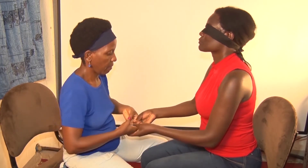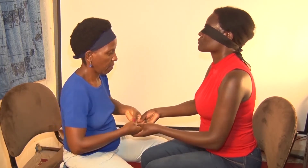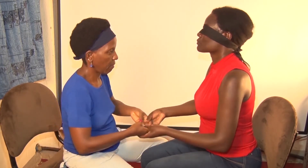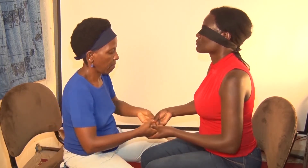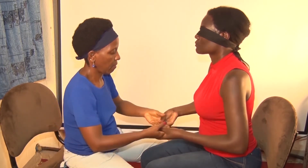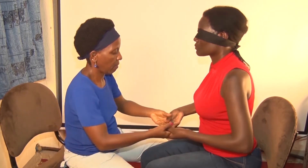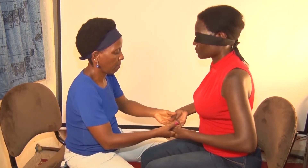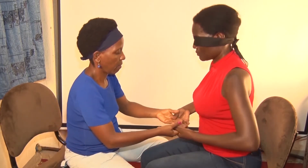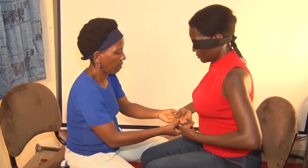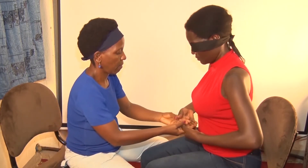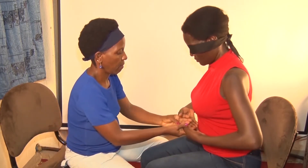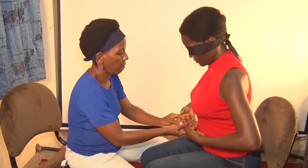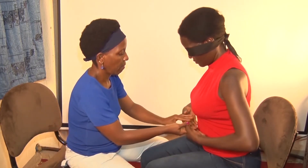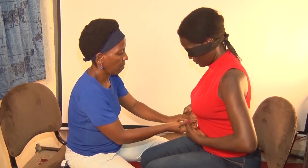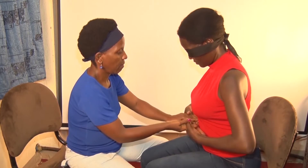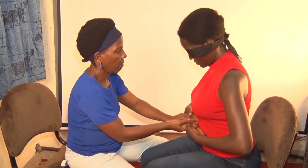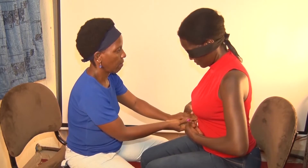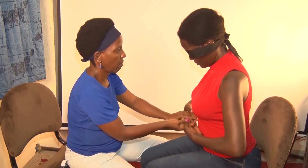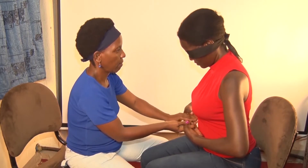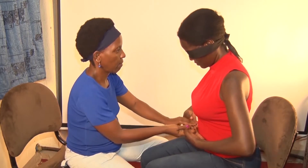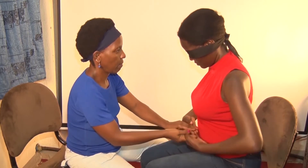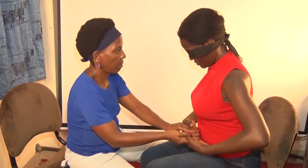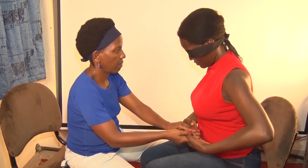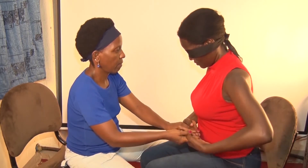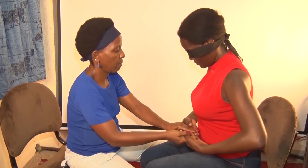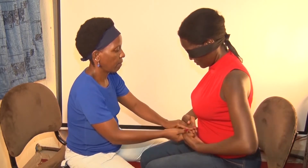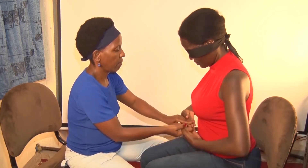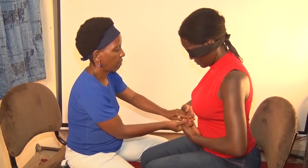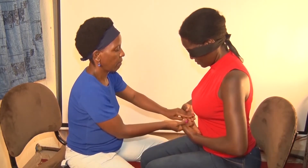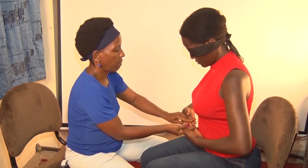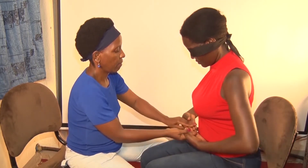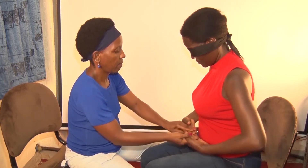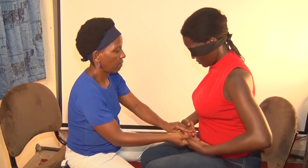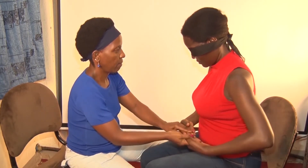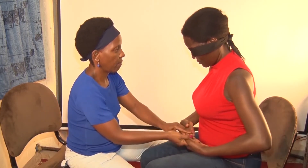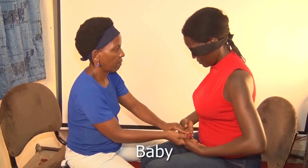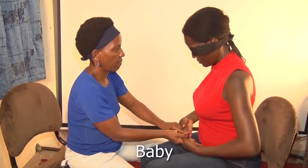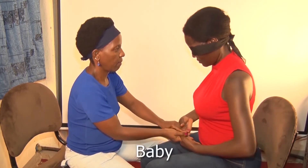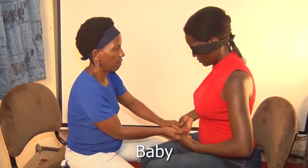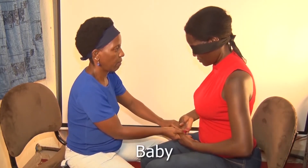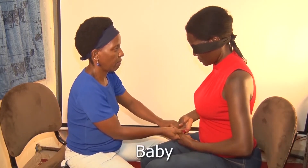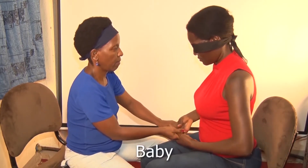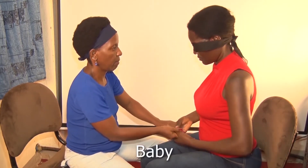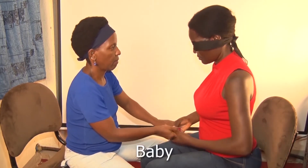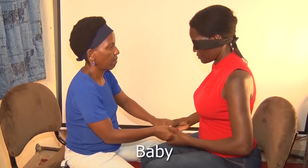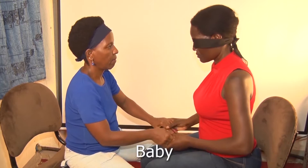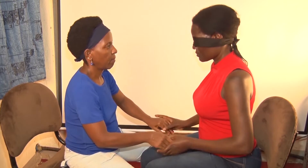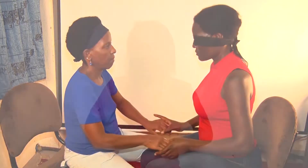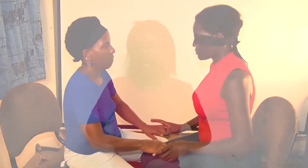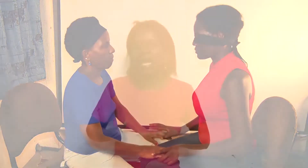body, because you placed it on your body and they felt that the sign was located on the body.